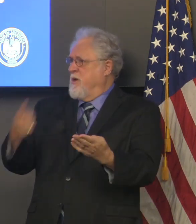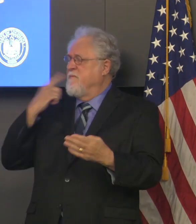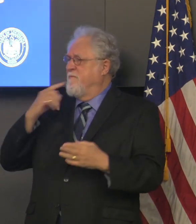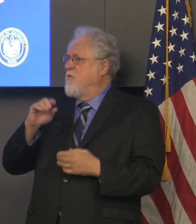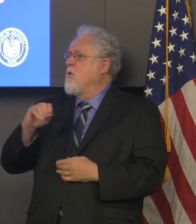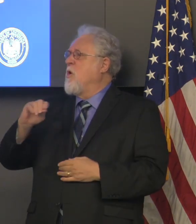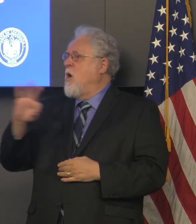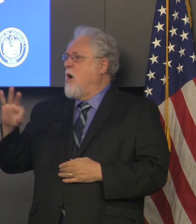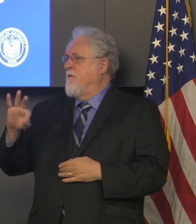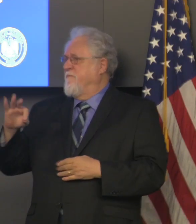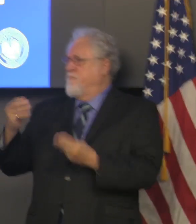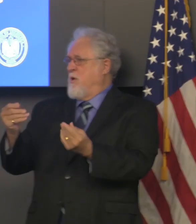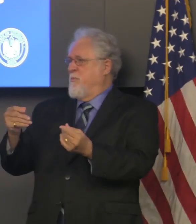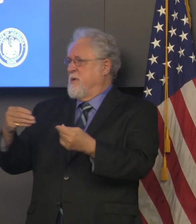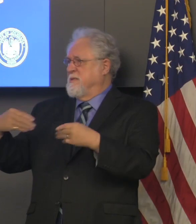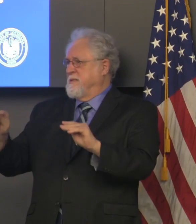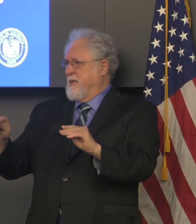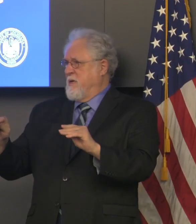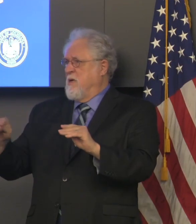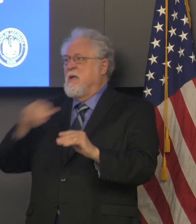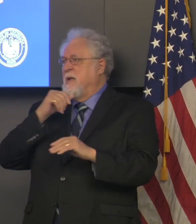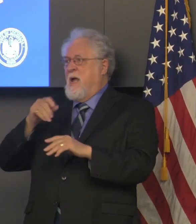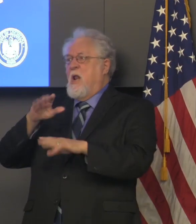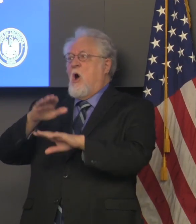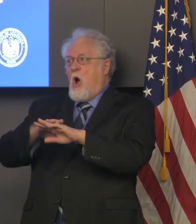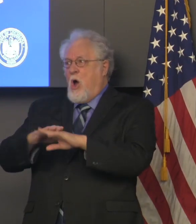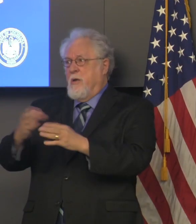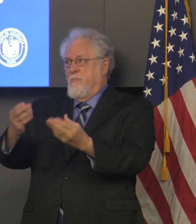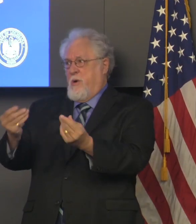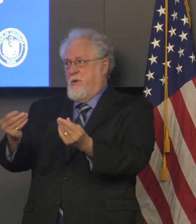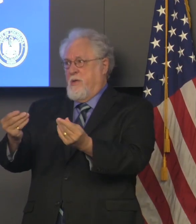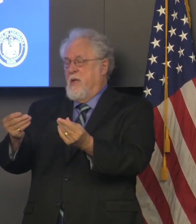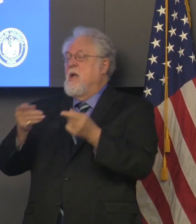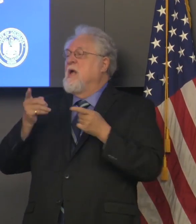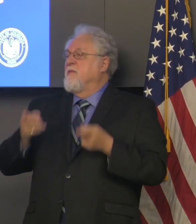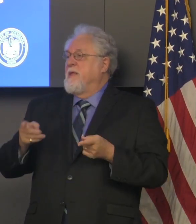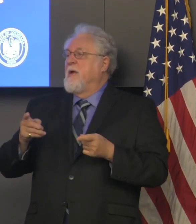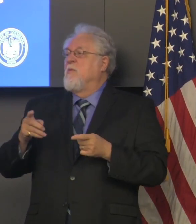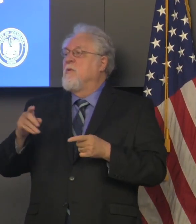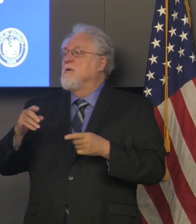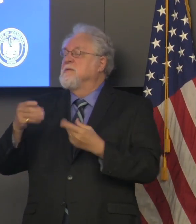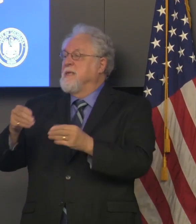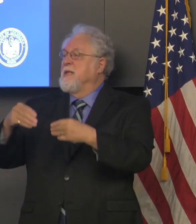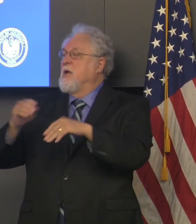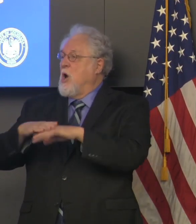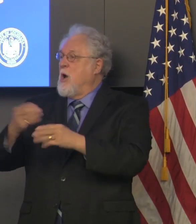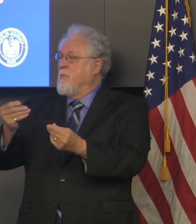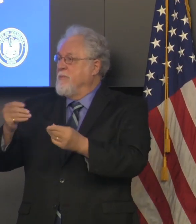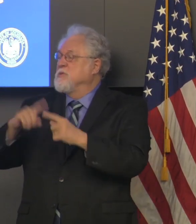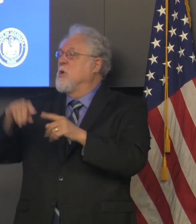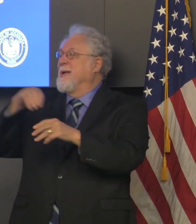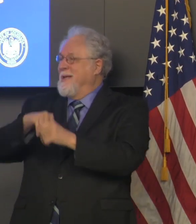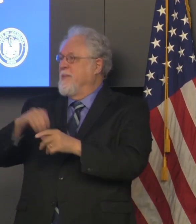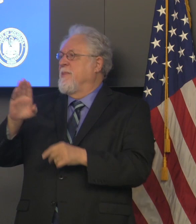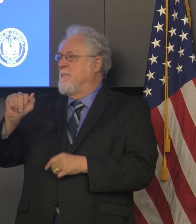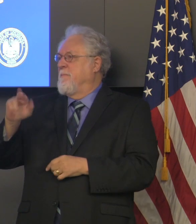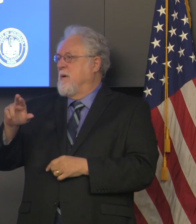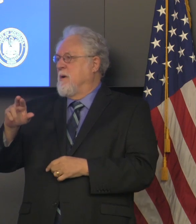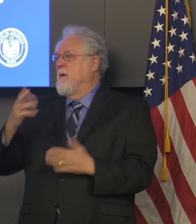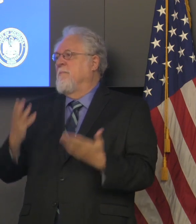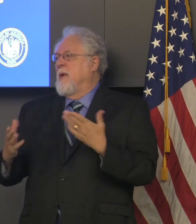off-premise sale only, no on-premise. So in these cases, they were either doing on-premise or they had people inside the bar,